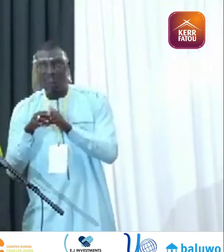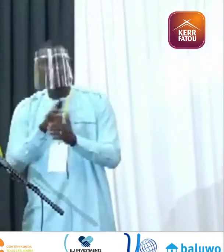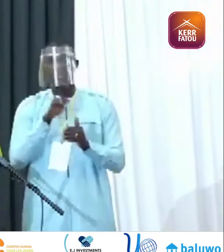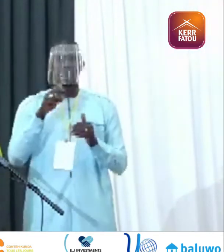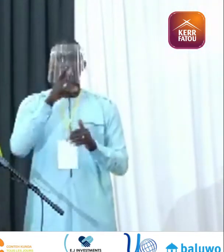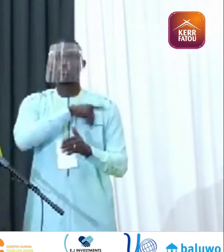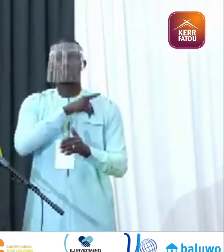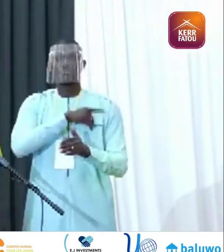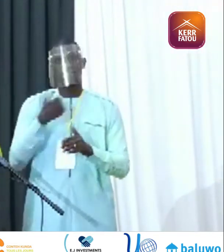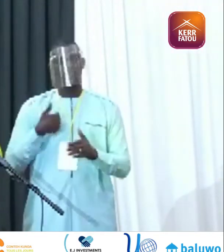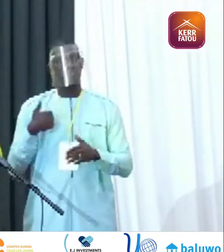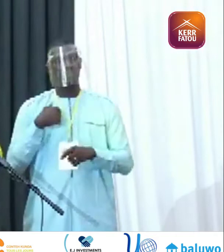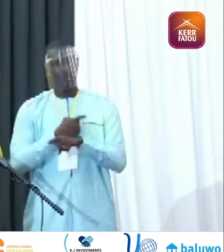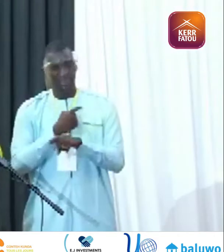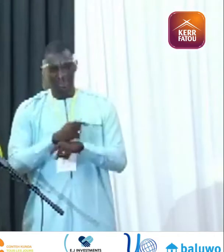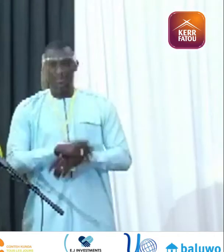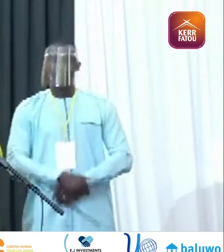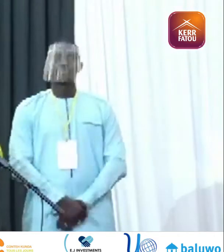kenn